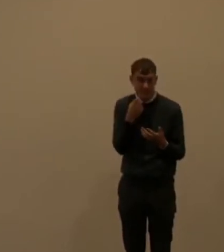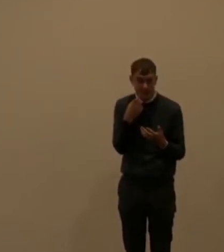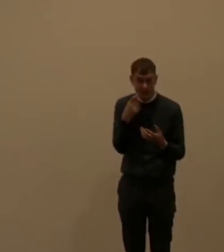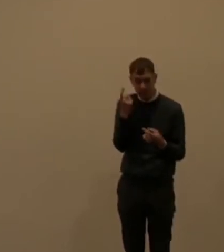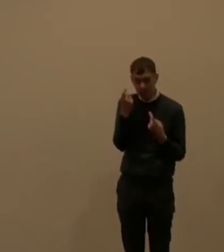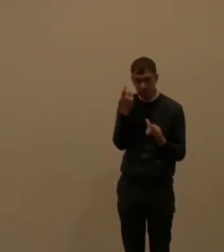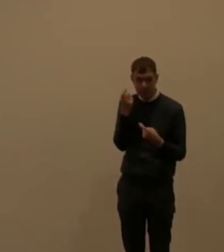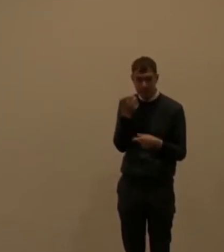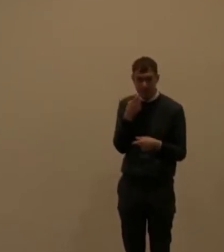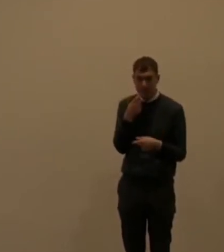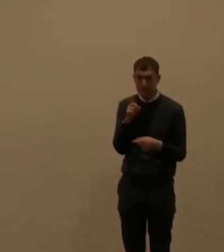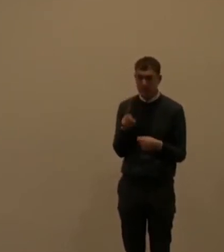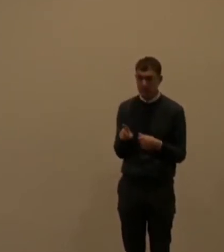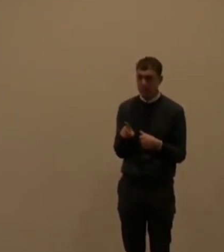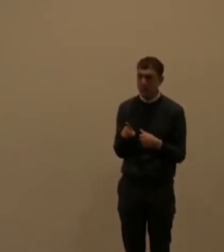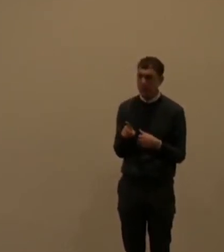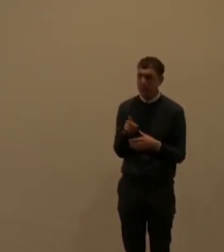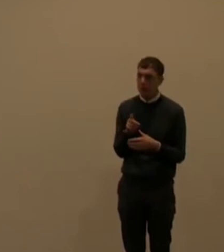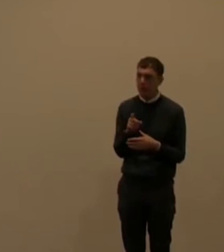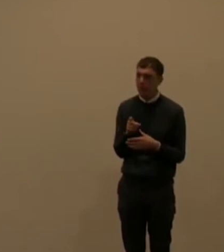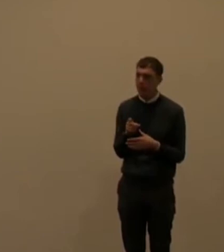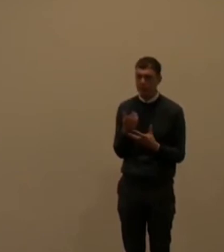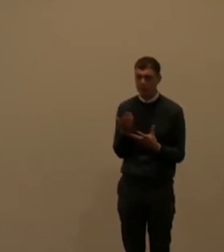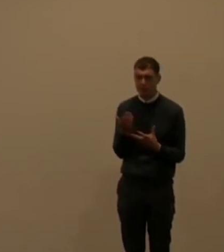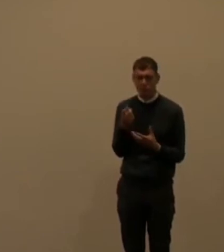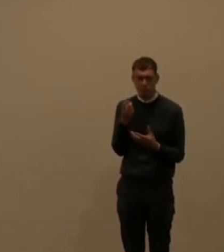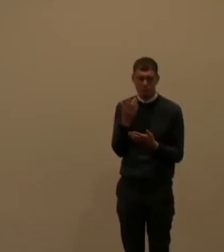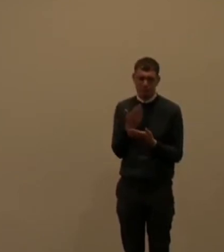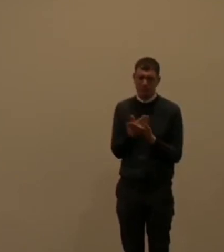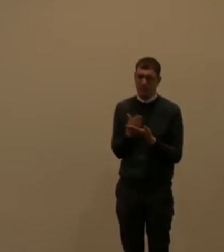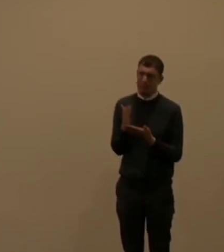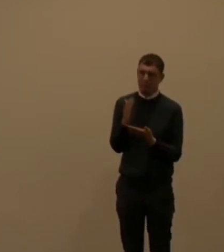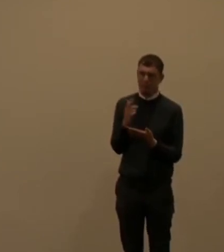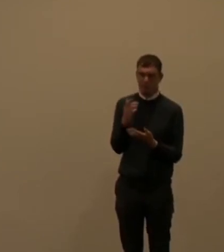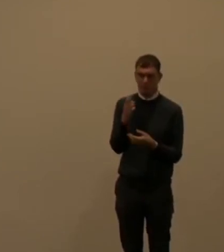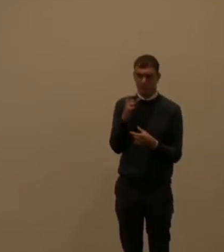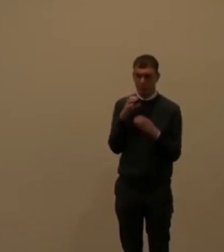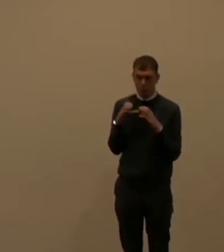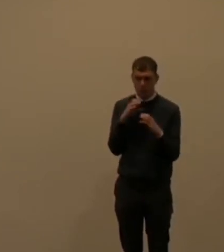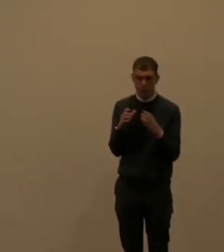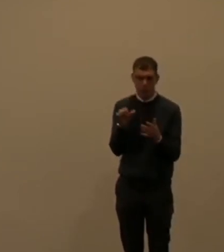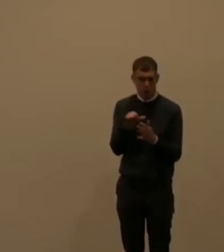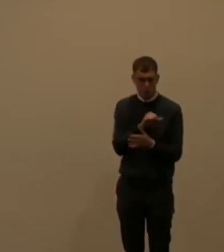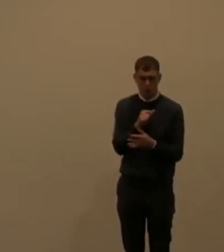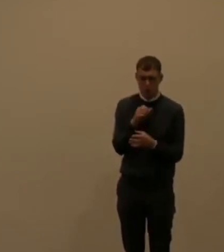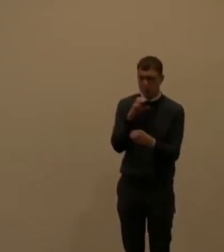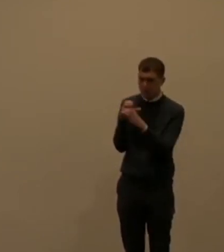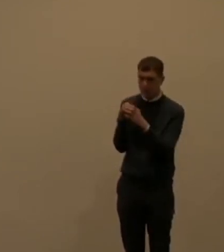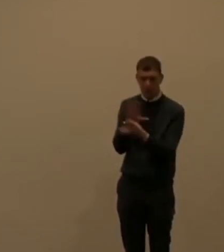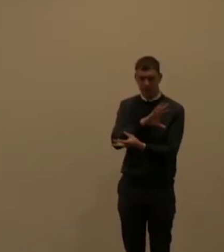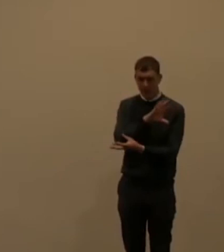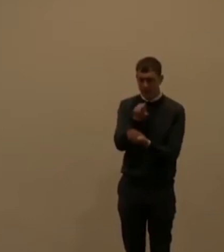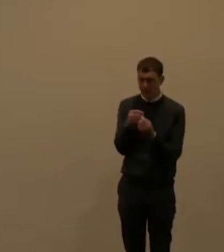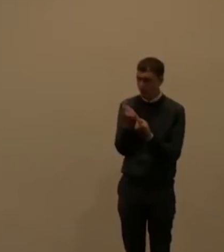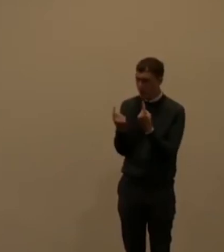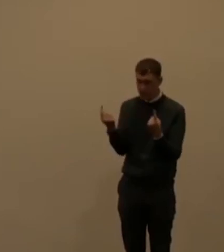It seems something that is very logical. It should happen. We communicate with everyone all the time. We do it all